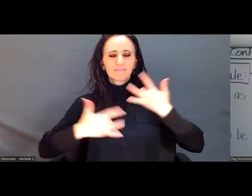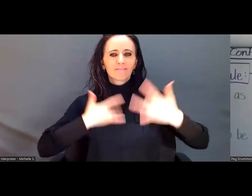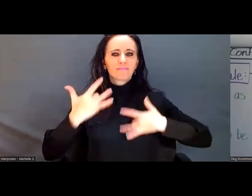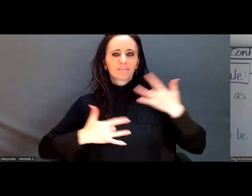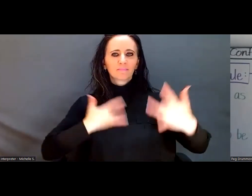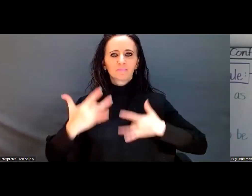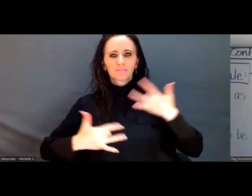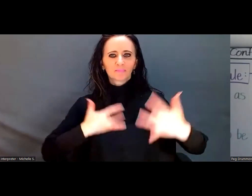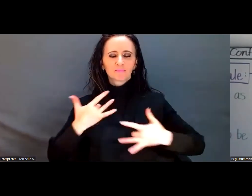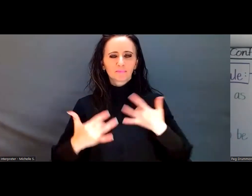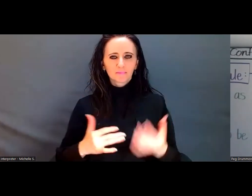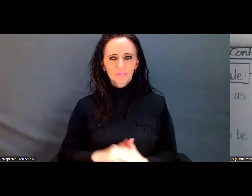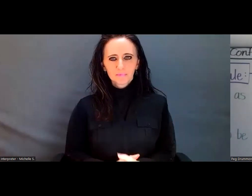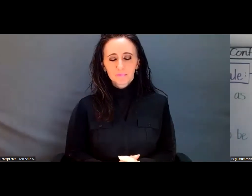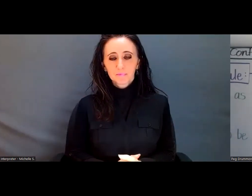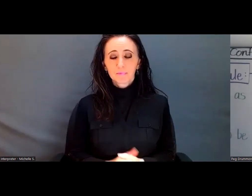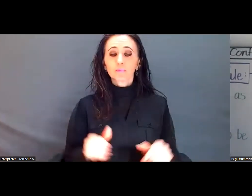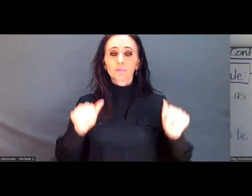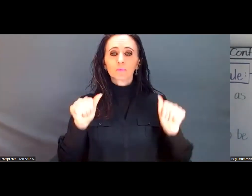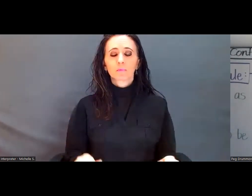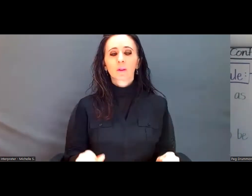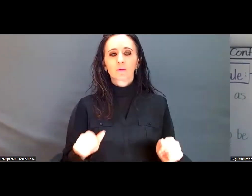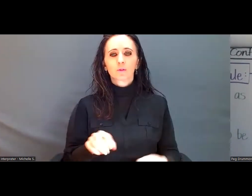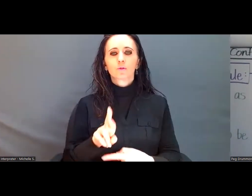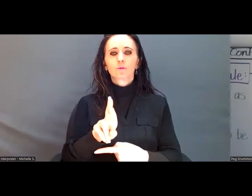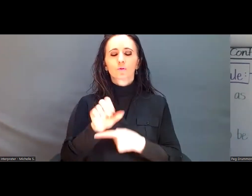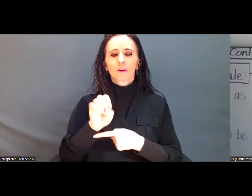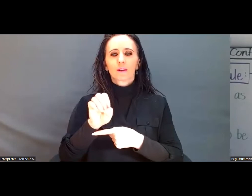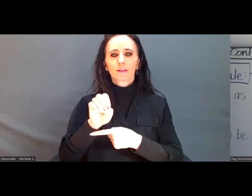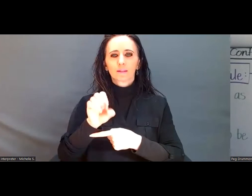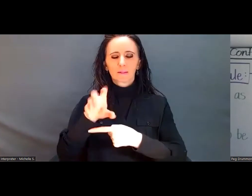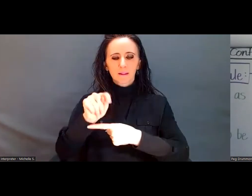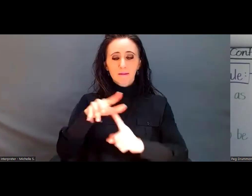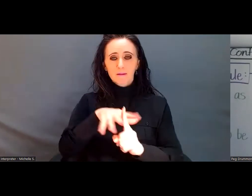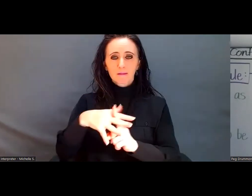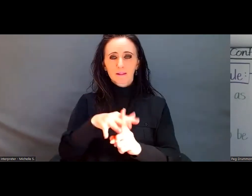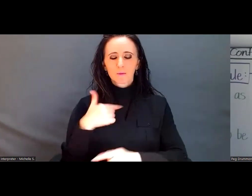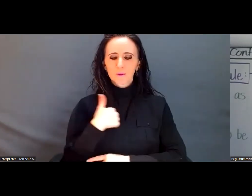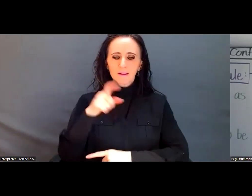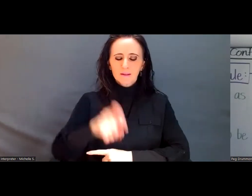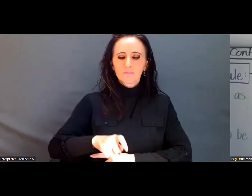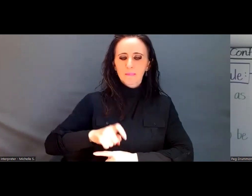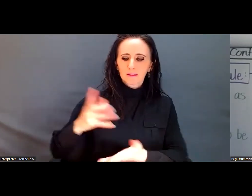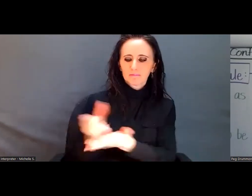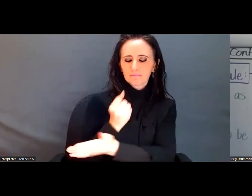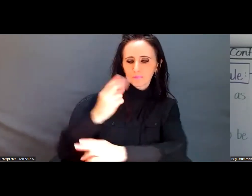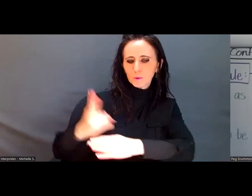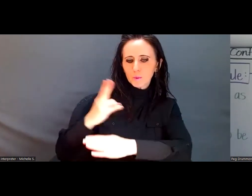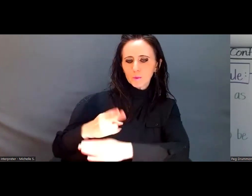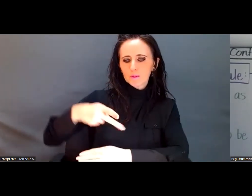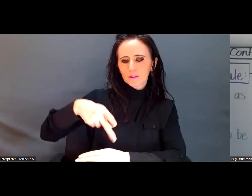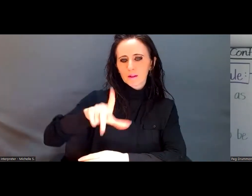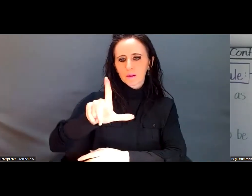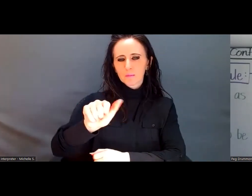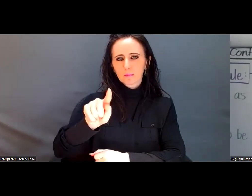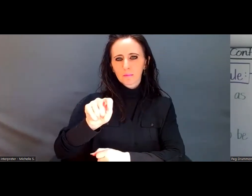In order to reset the context, we want to apply the platinum rule,